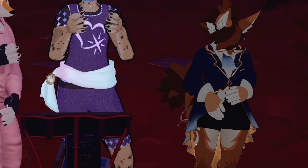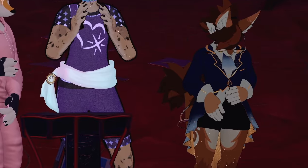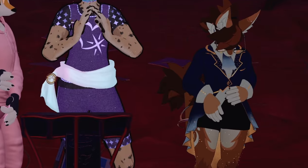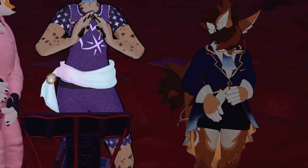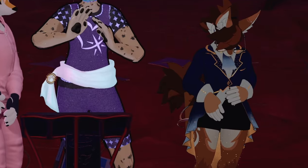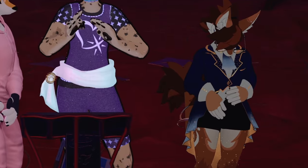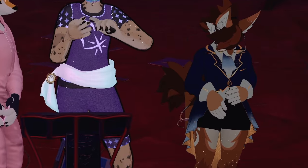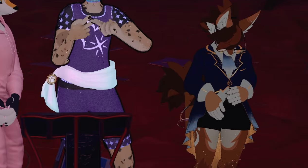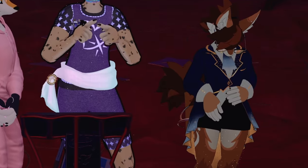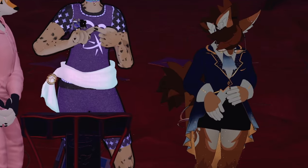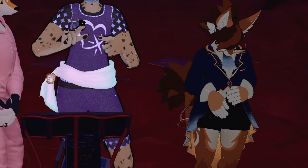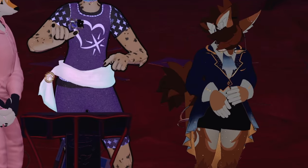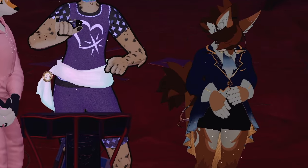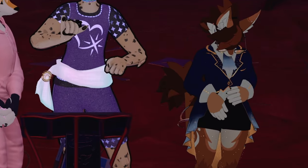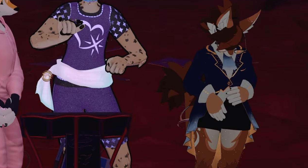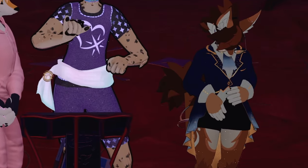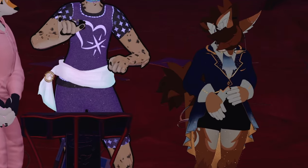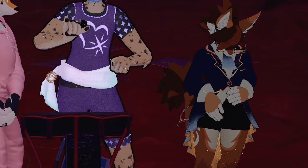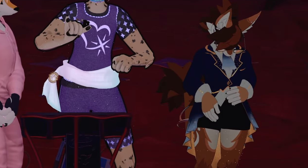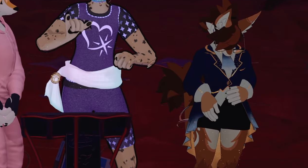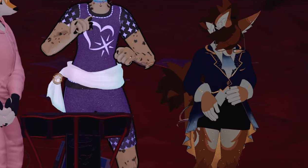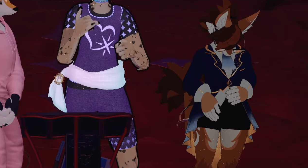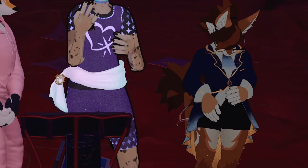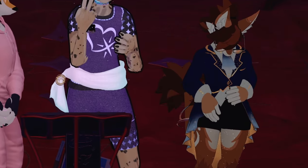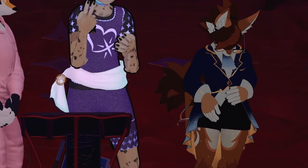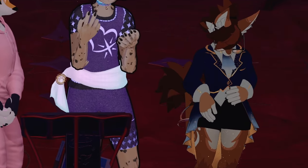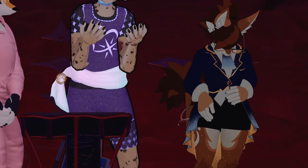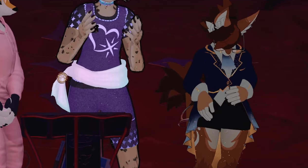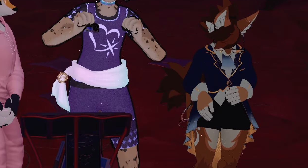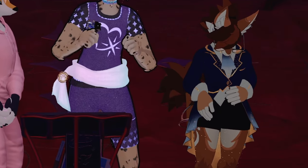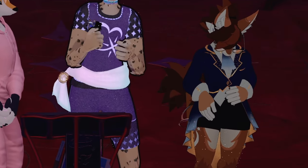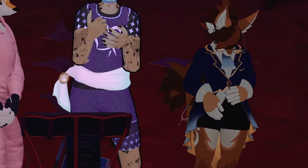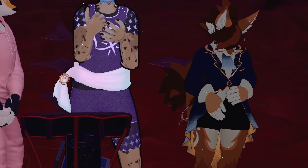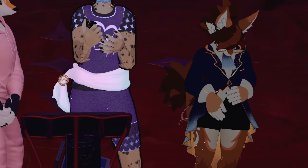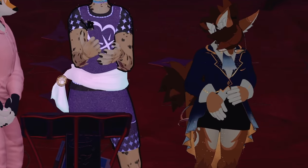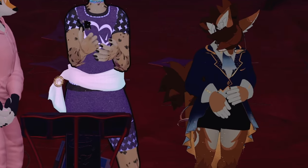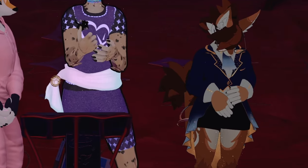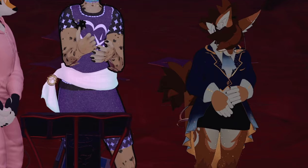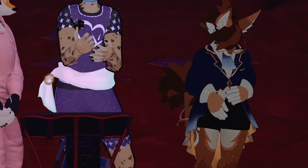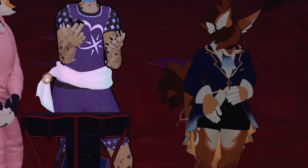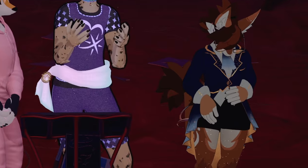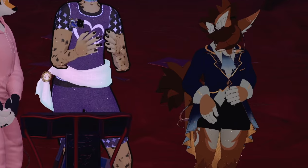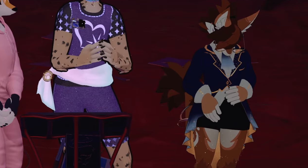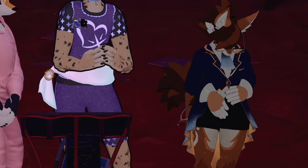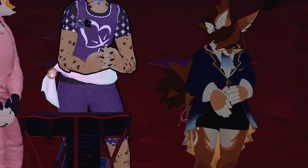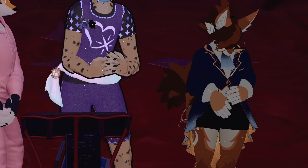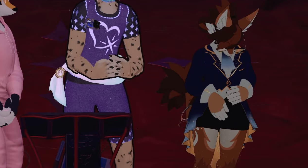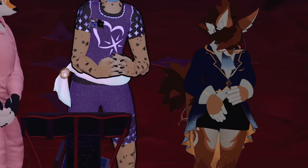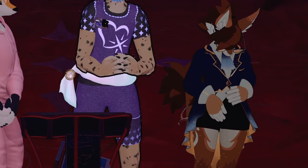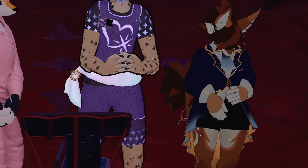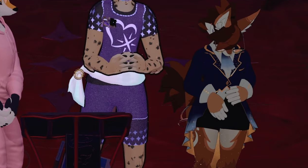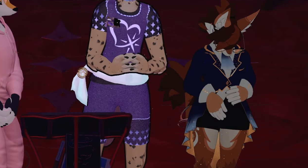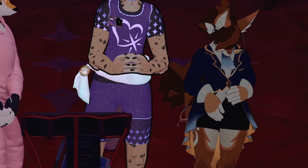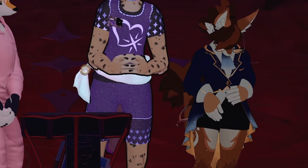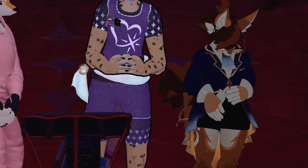local area, see if you can find, see if you can friend some people on social media that might be able to help you. But